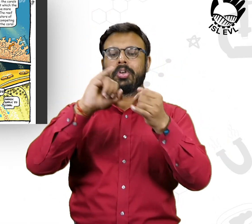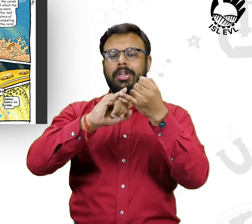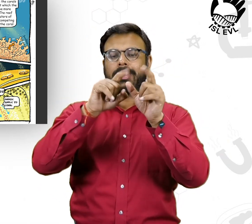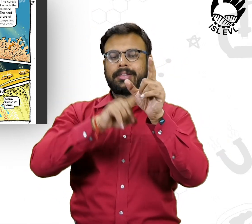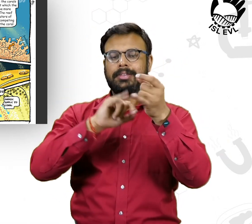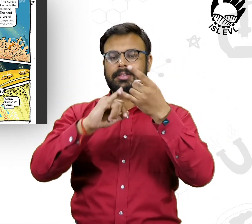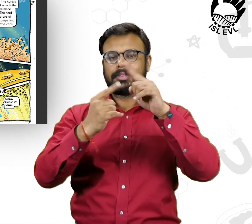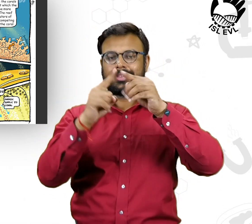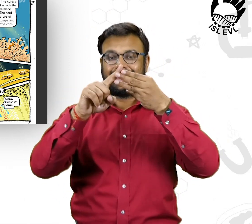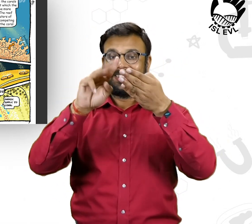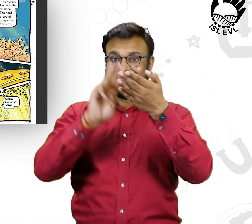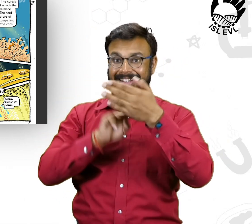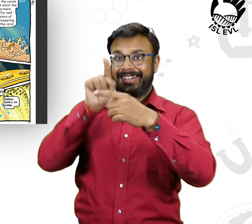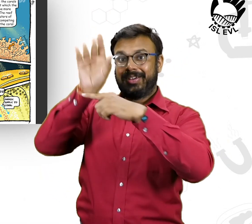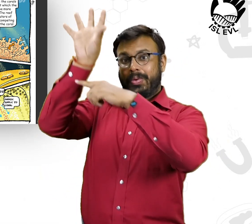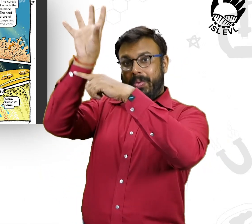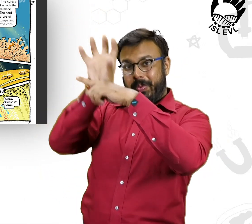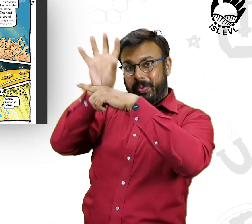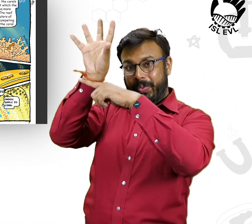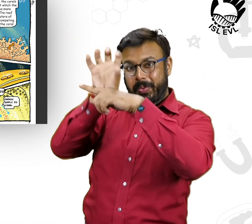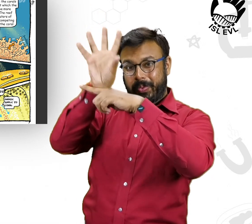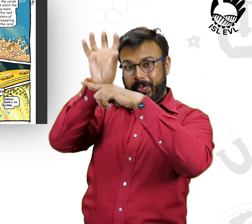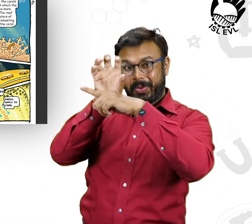corals with food.